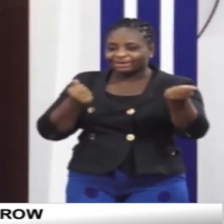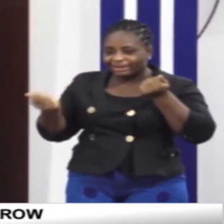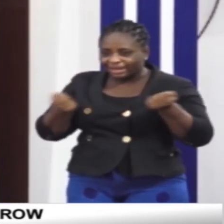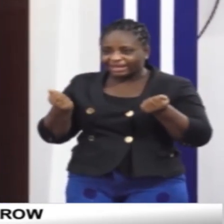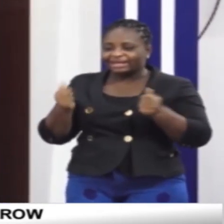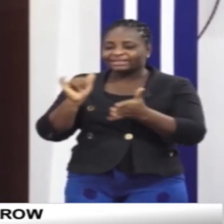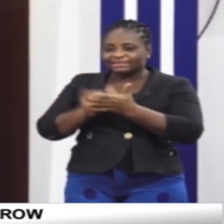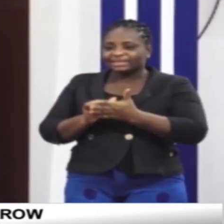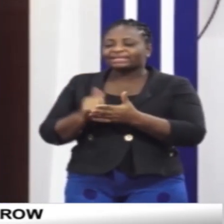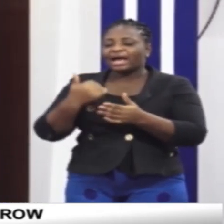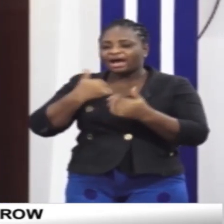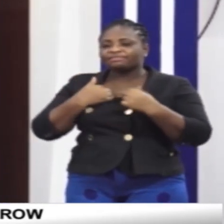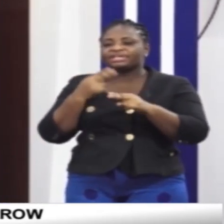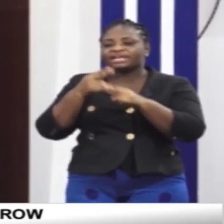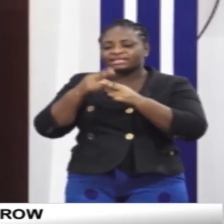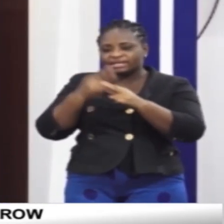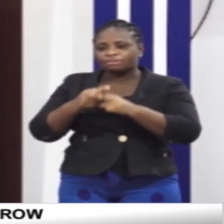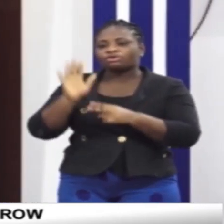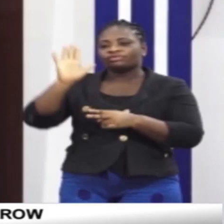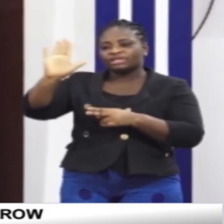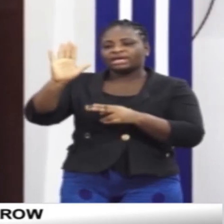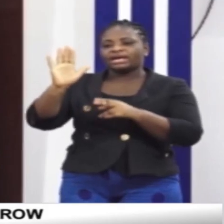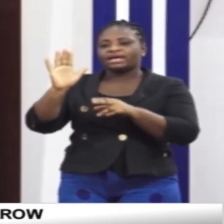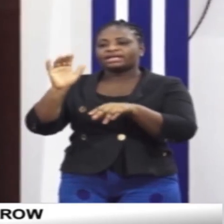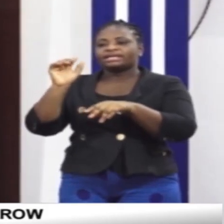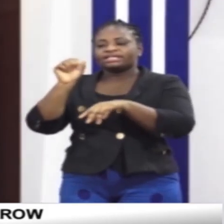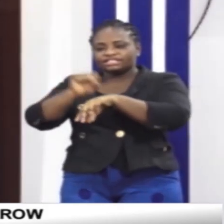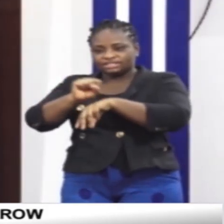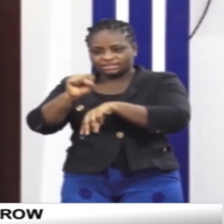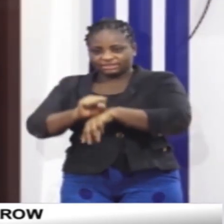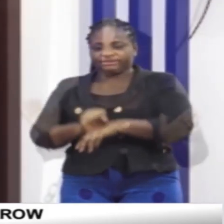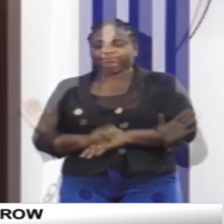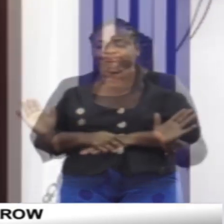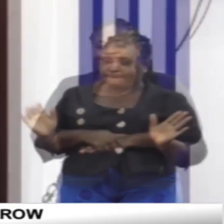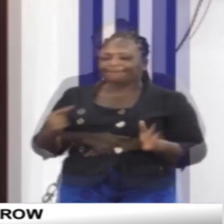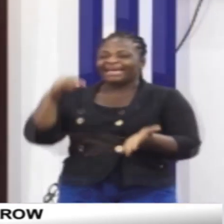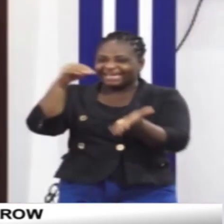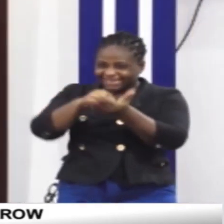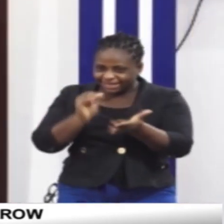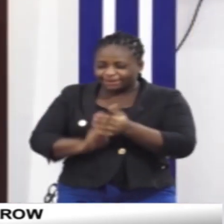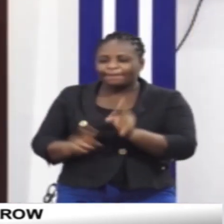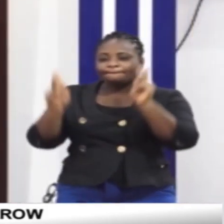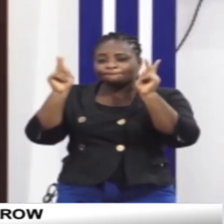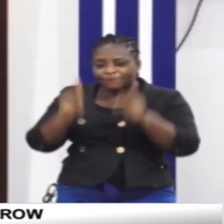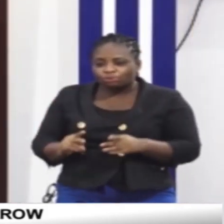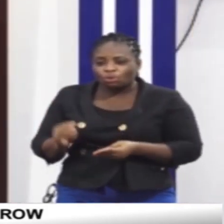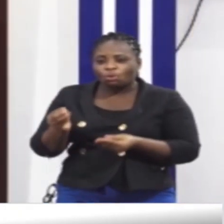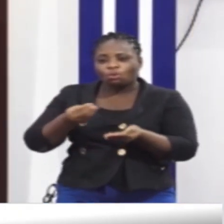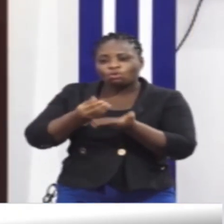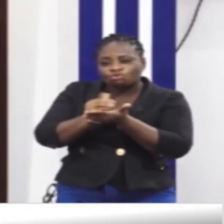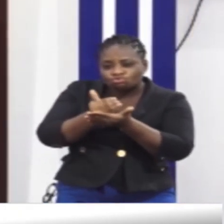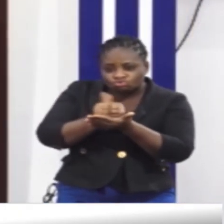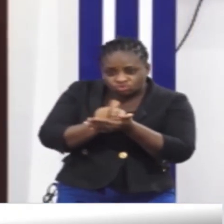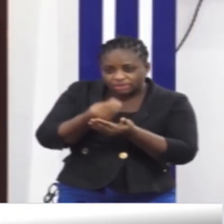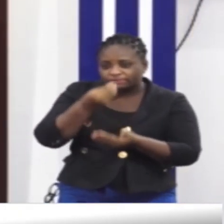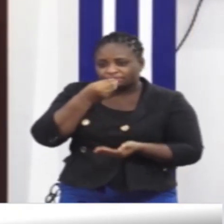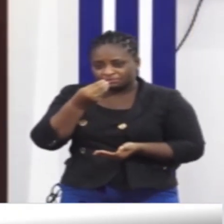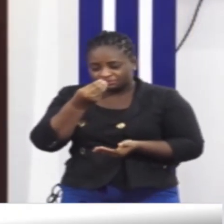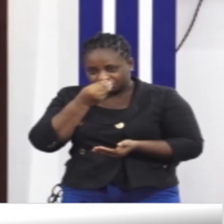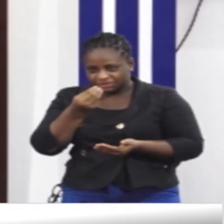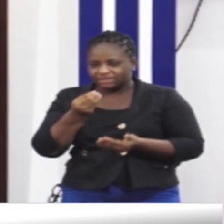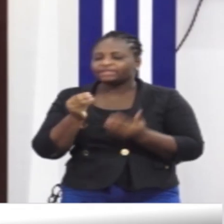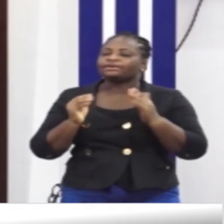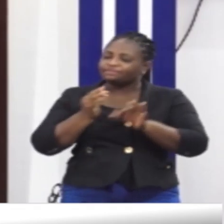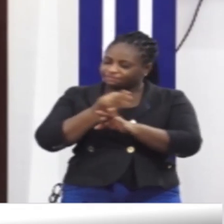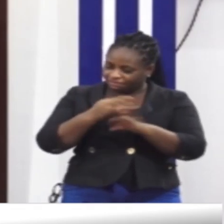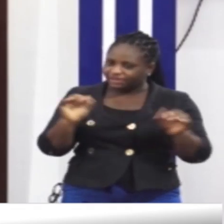as much as possible, carry your staff ID cards, be in branded vehicles or branded apparel. That persons who trade in the food value chain are exempted